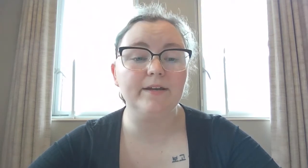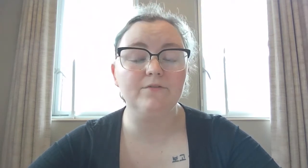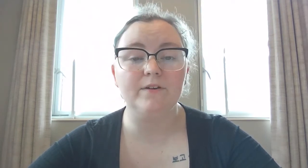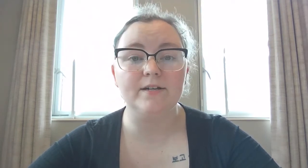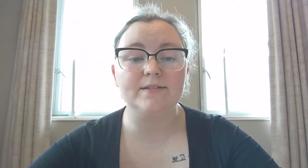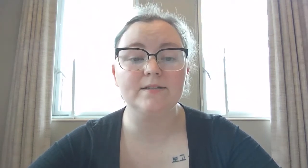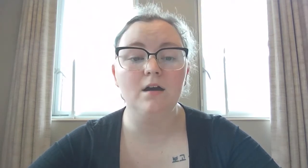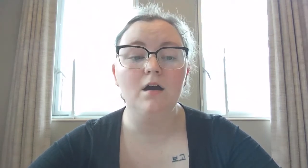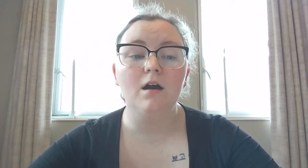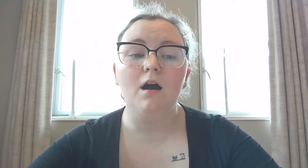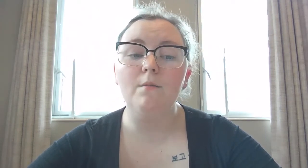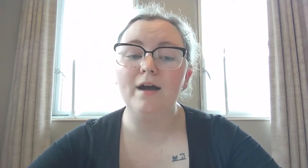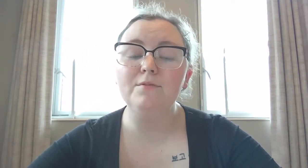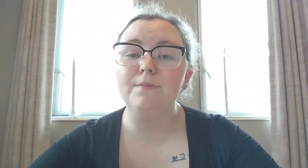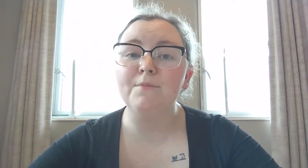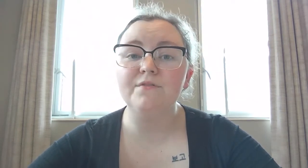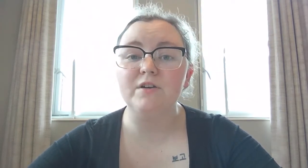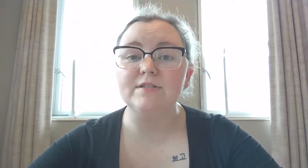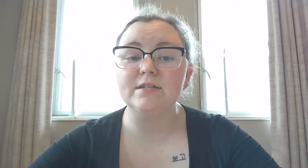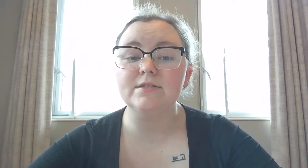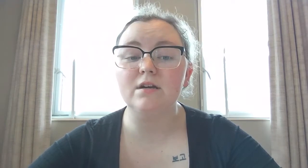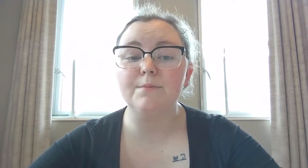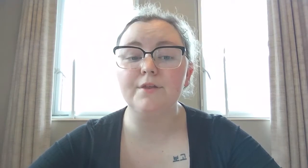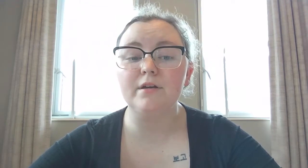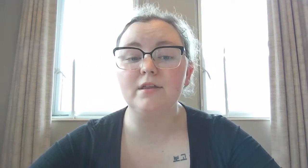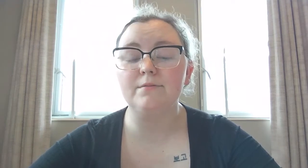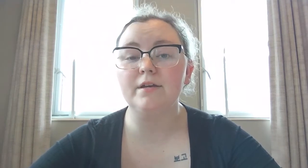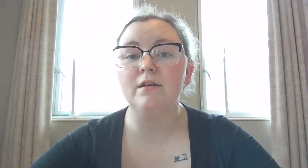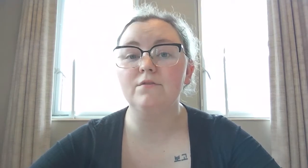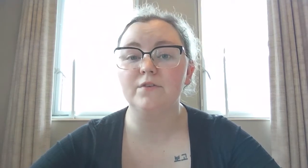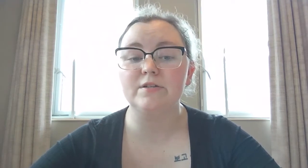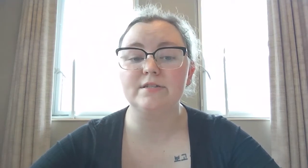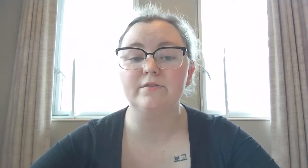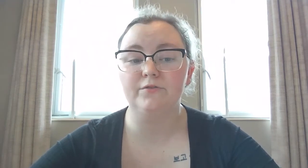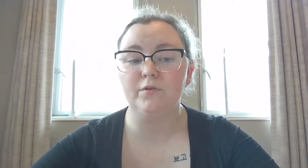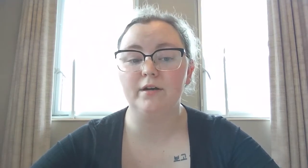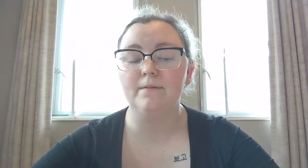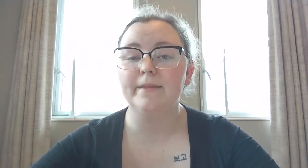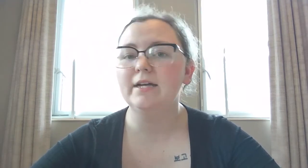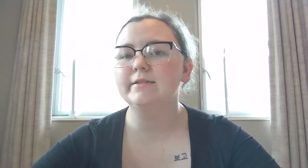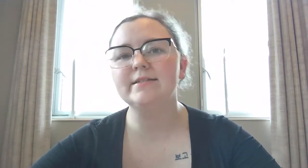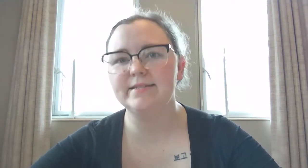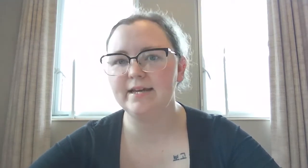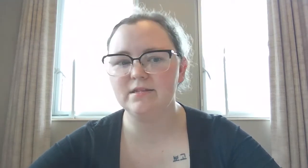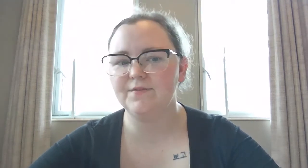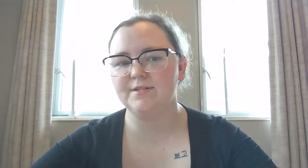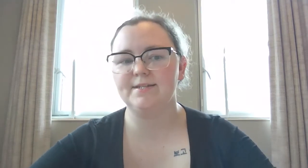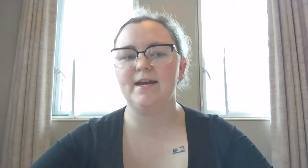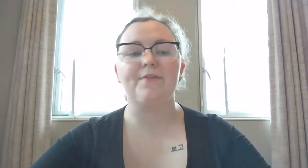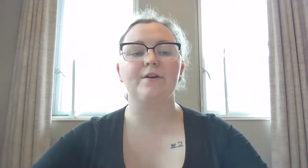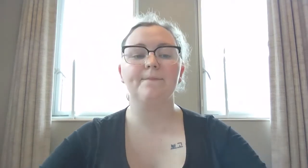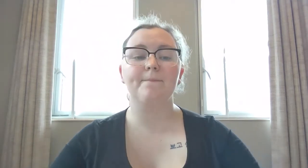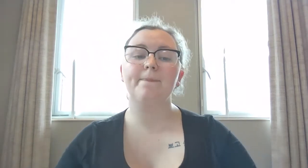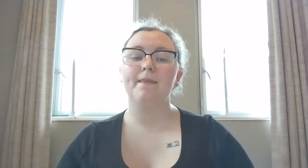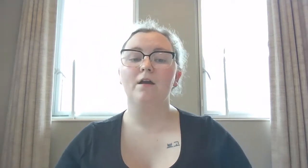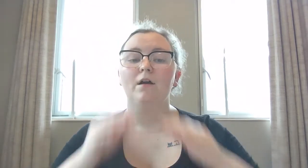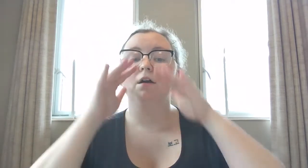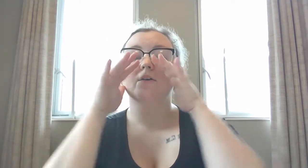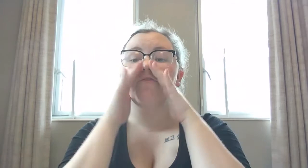for us. Our Bible memory verse is Psalm 33, verse 4. So let's say this verse together. For